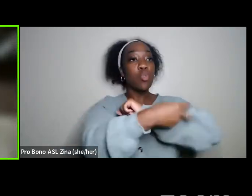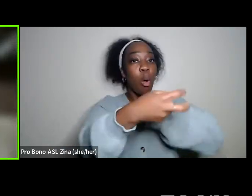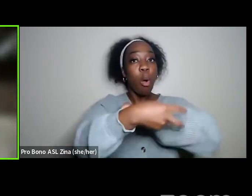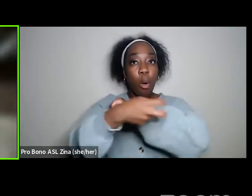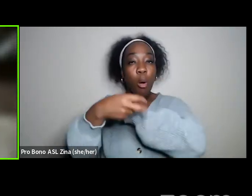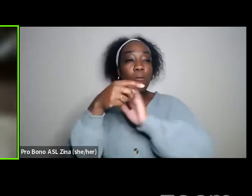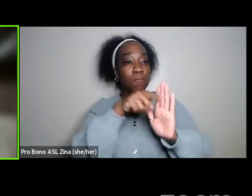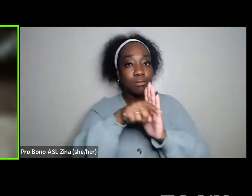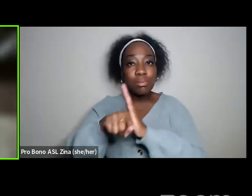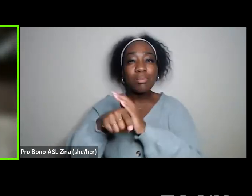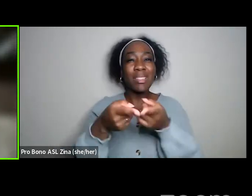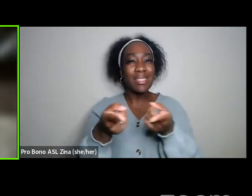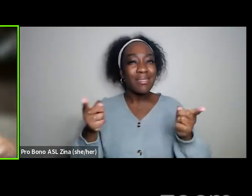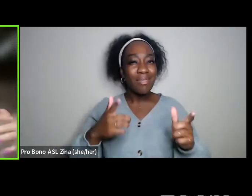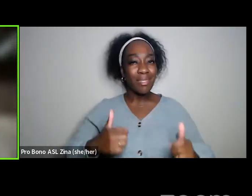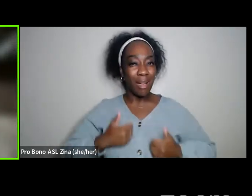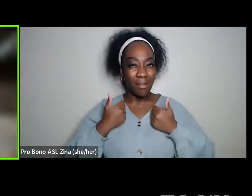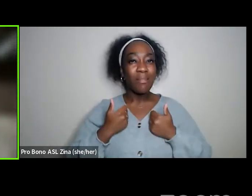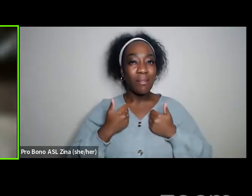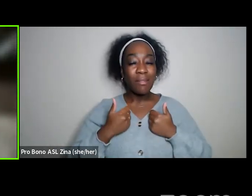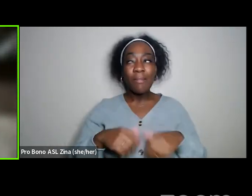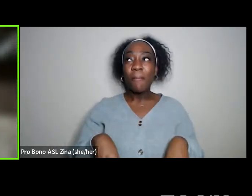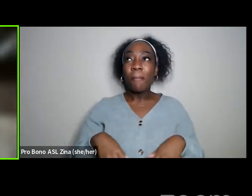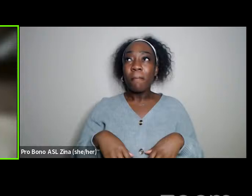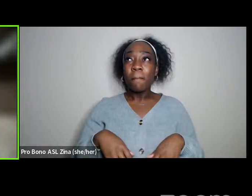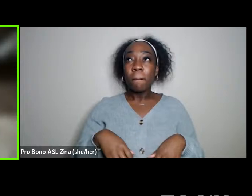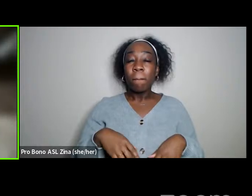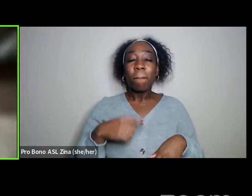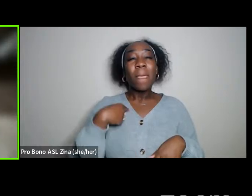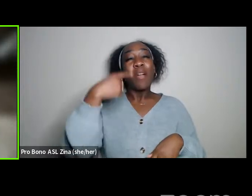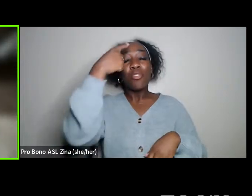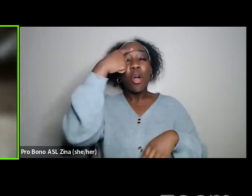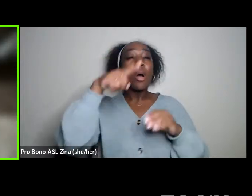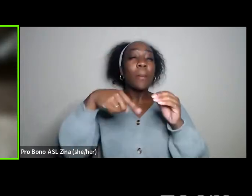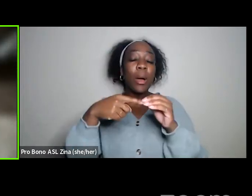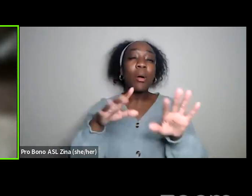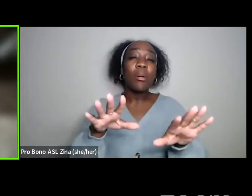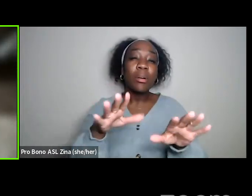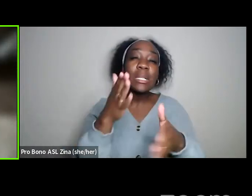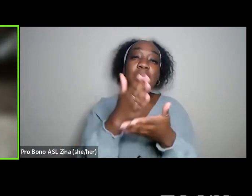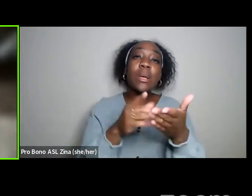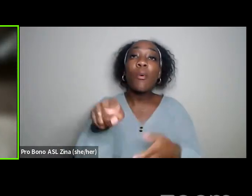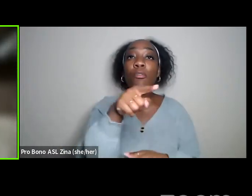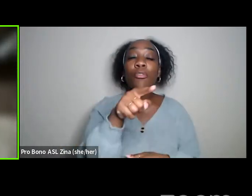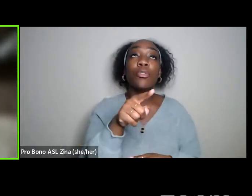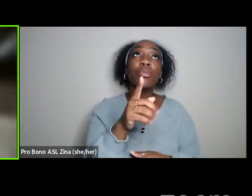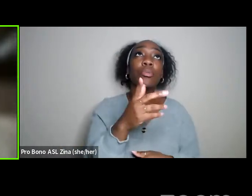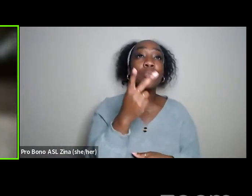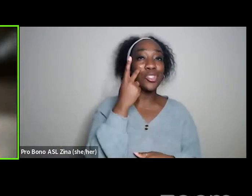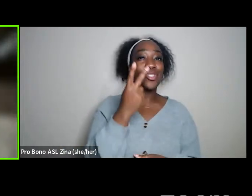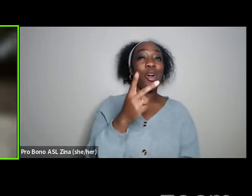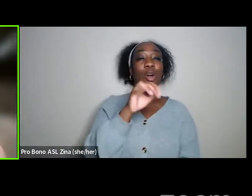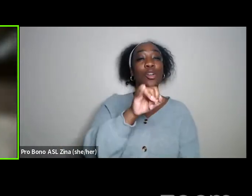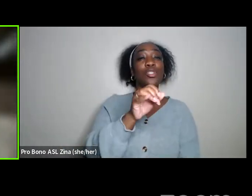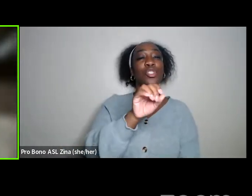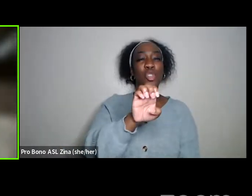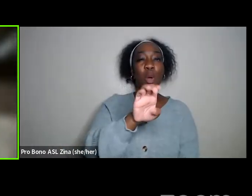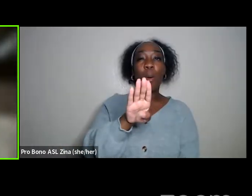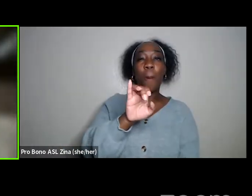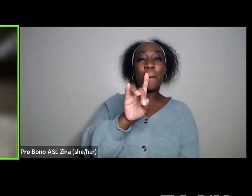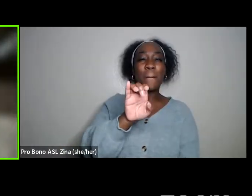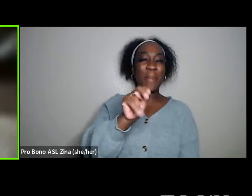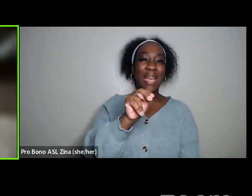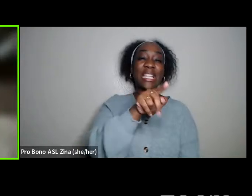I thought about, and some of you have seen Joe Biden speaking, and I'm sorry for talking so long, but I think